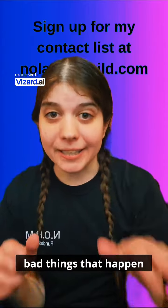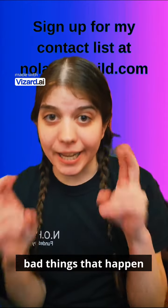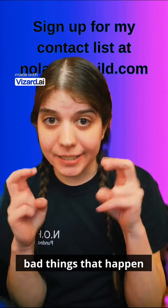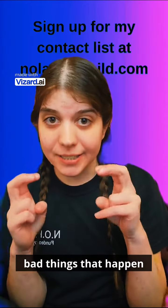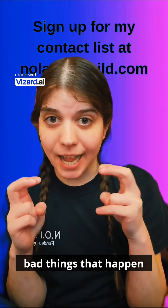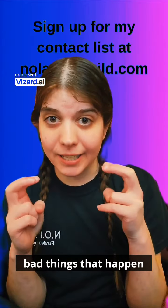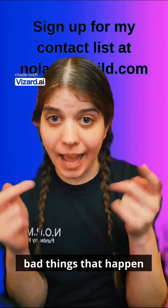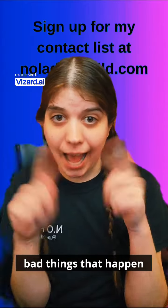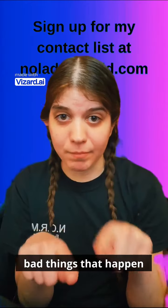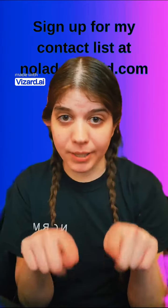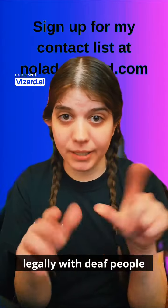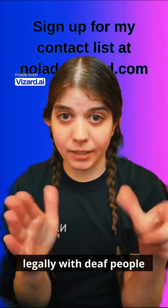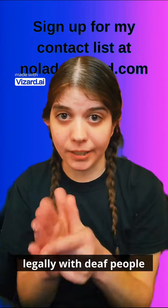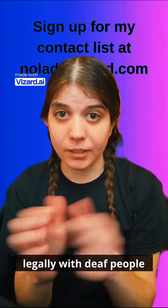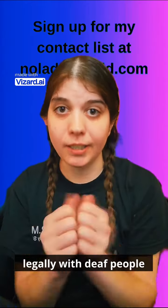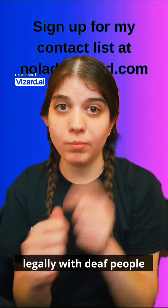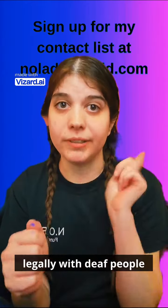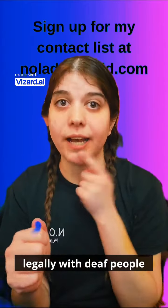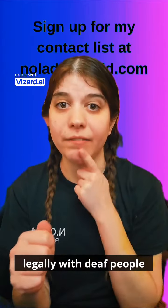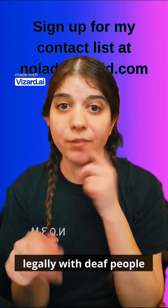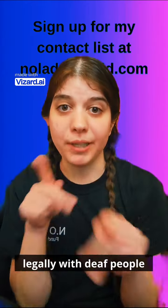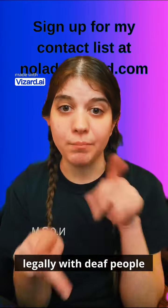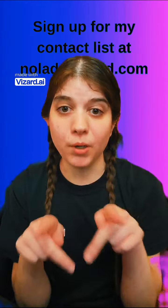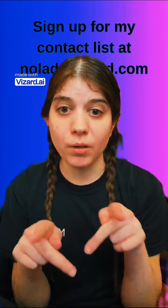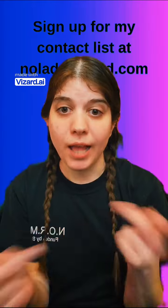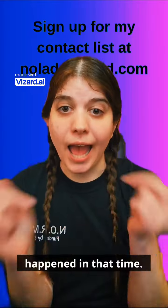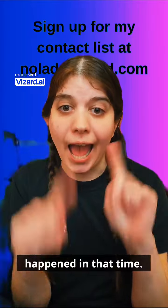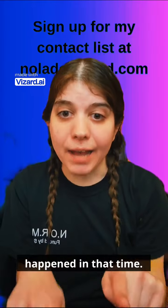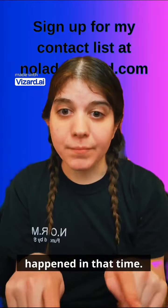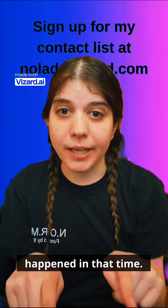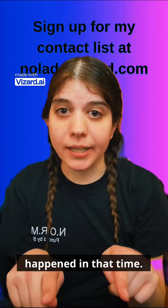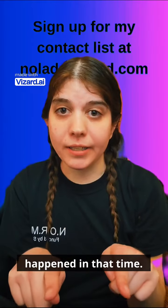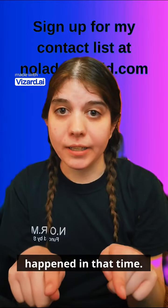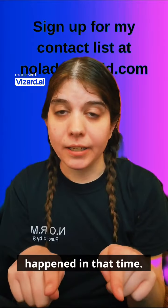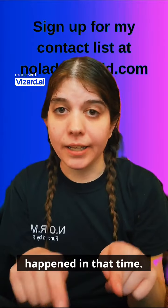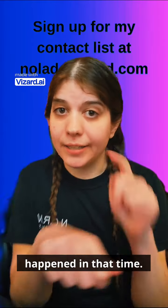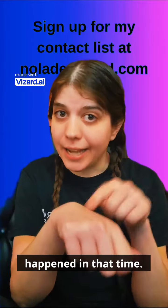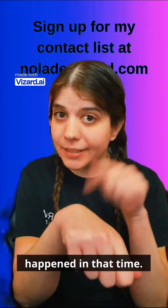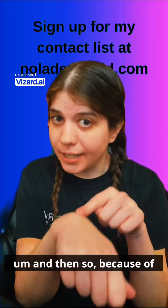things that happen legally with deaf people happened in that time.